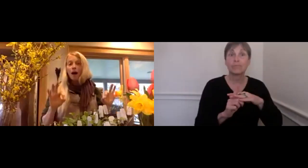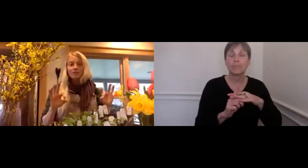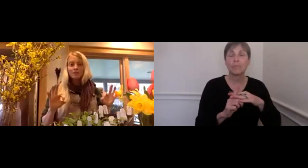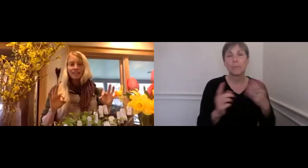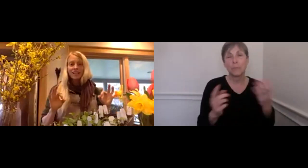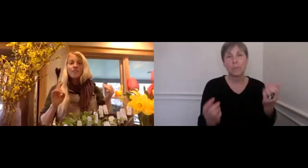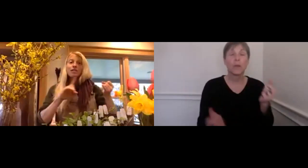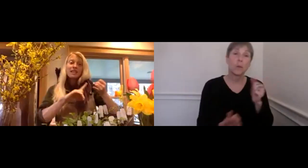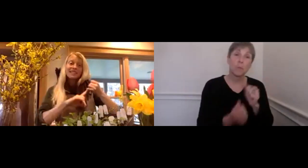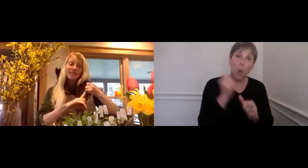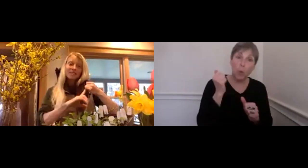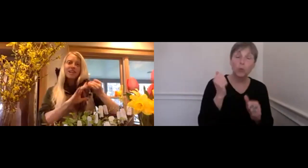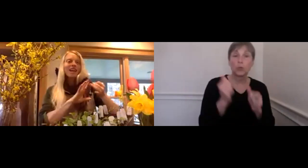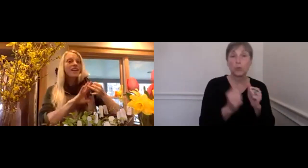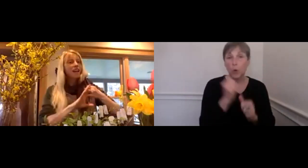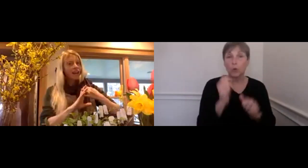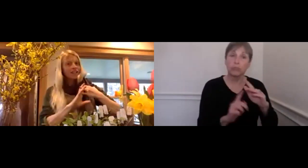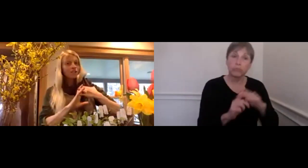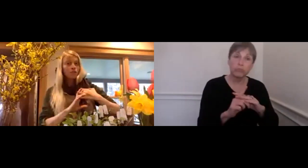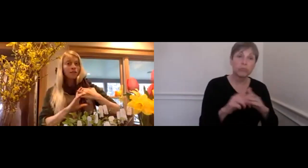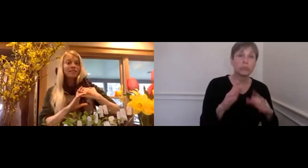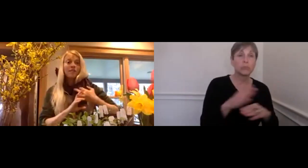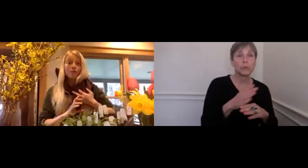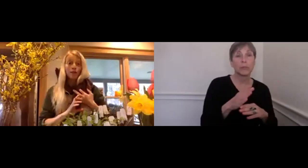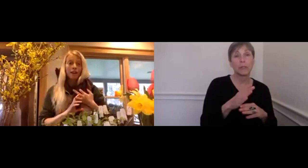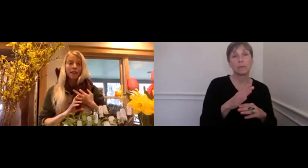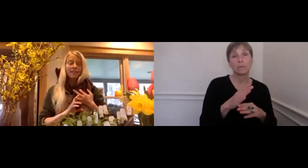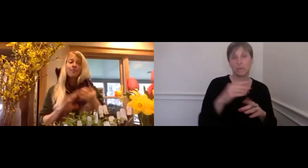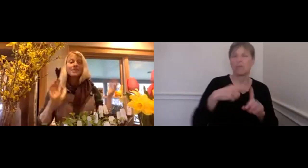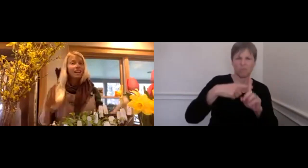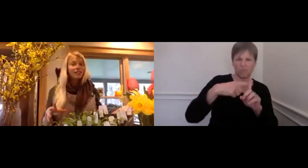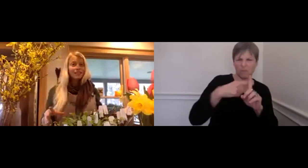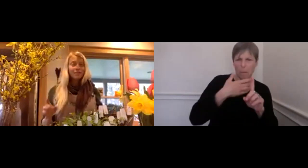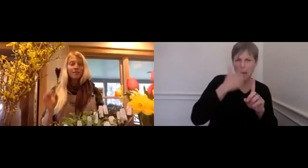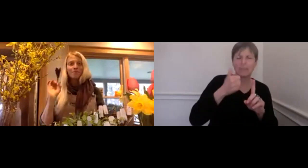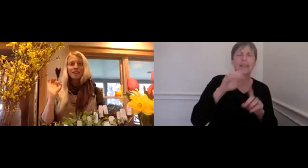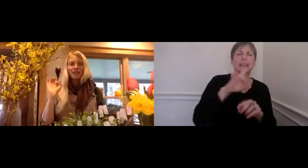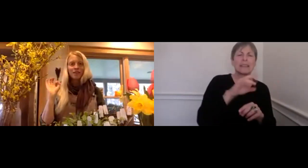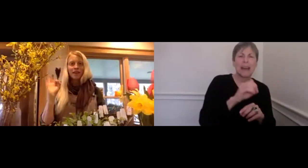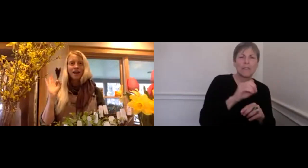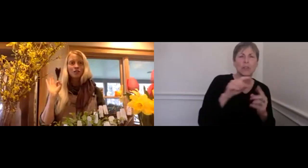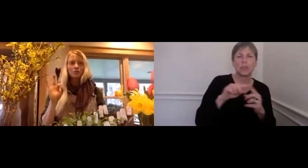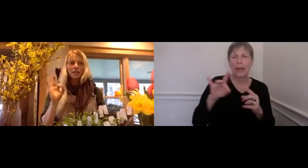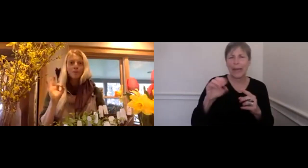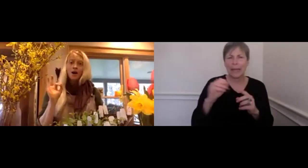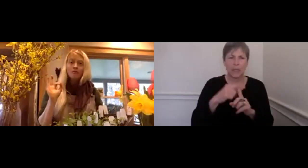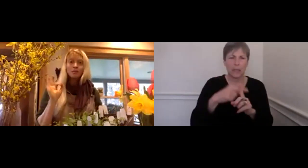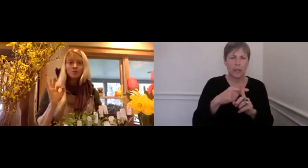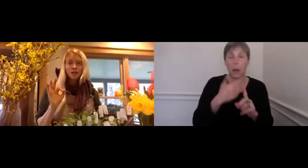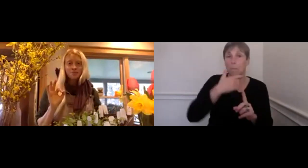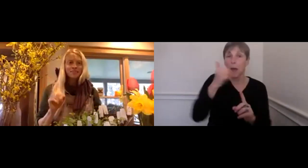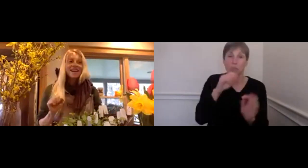germinate optimally between 70 and 80 degrees Fahrenheit, 77 being that dream